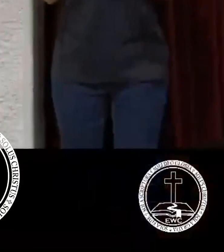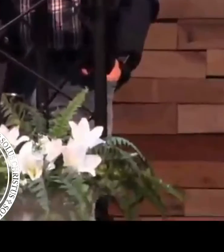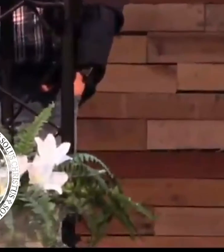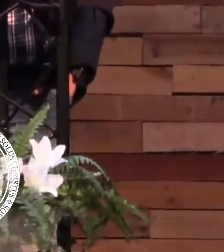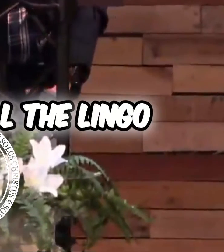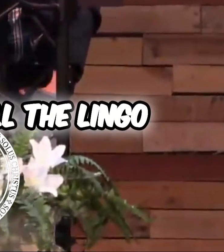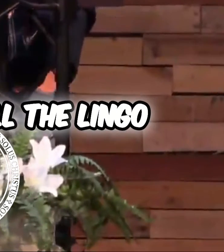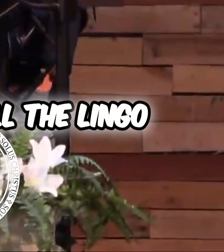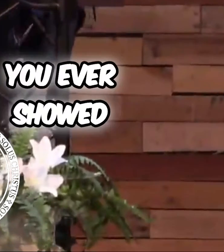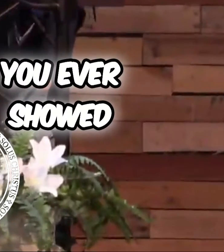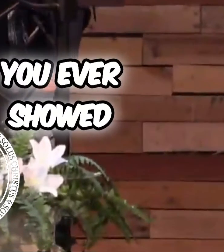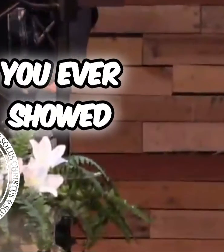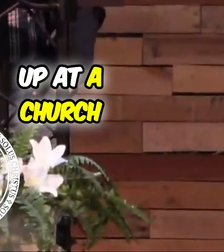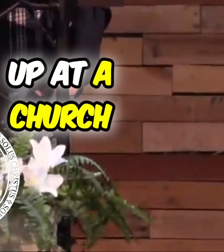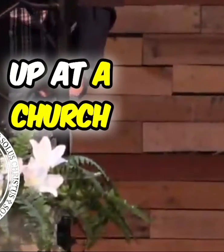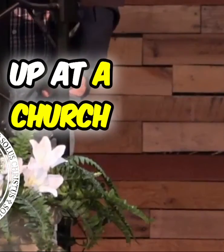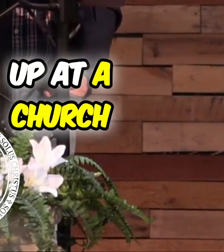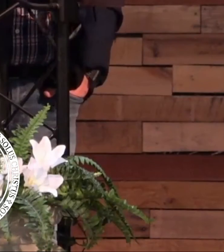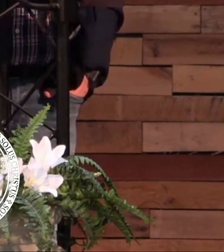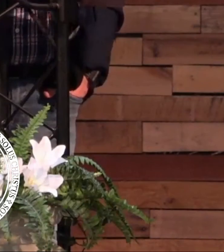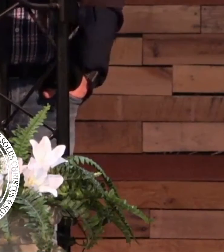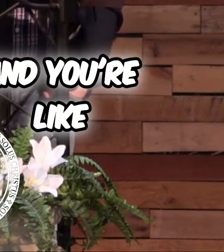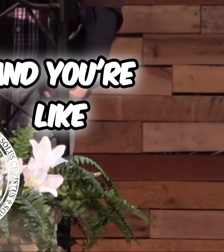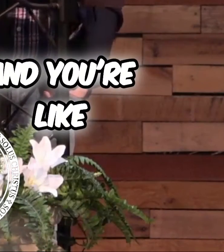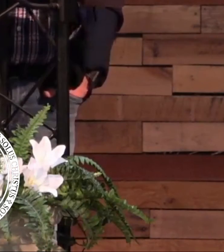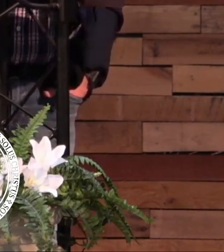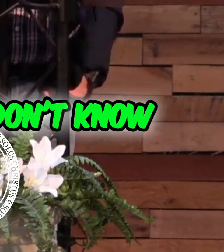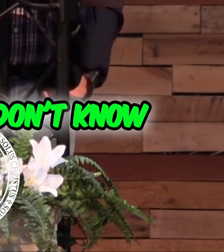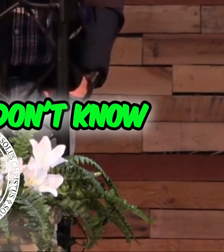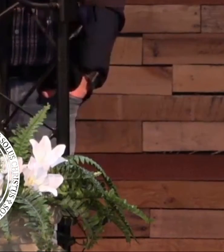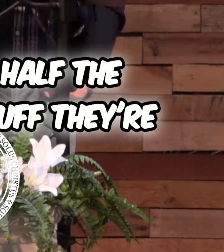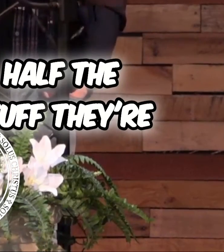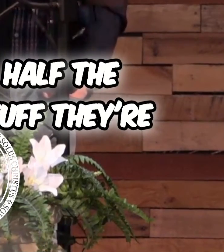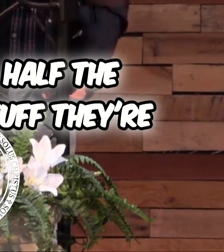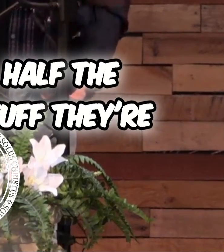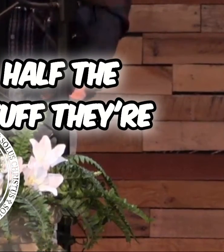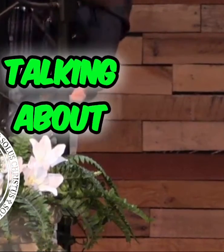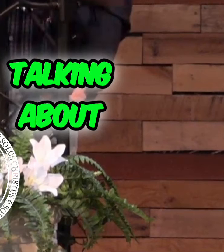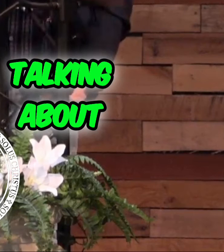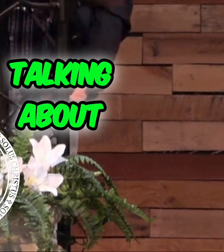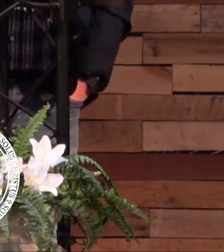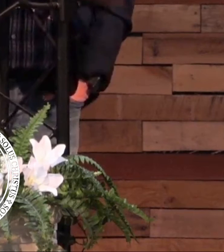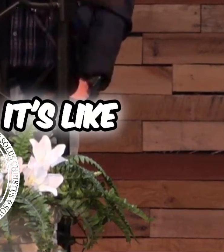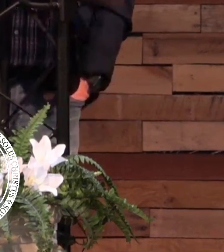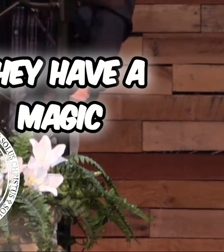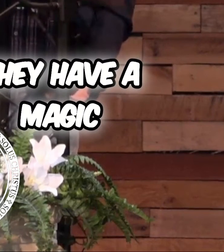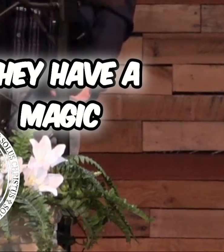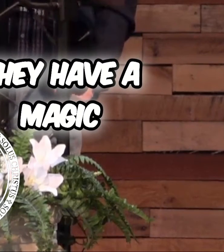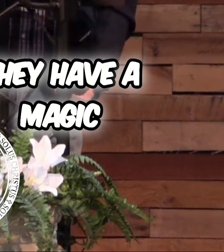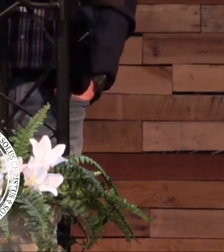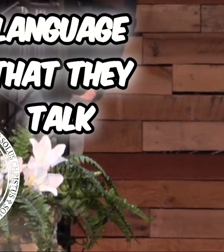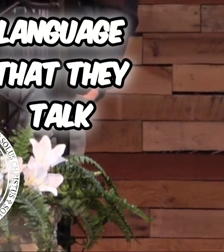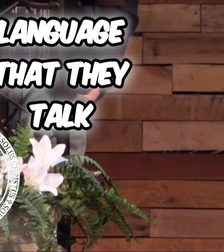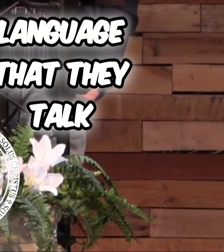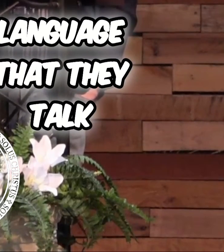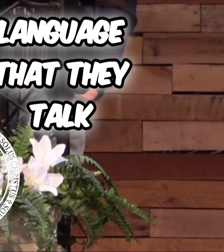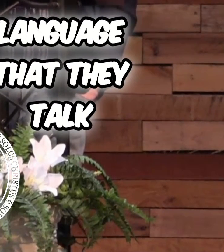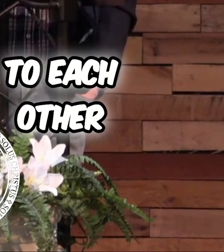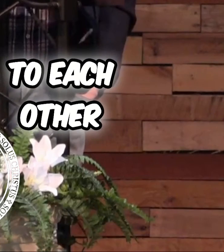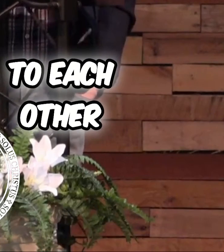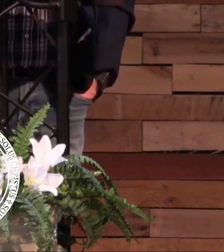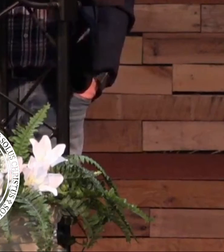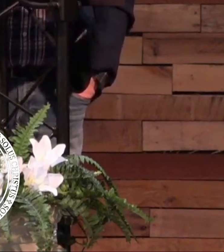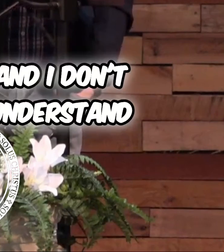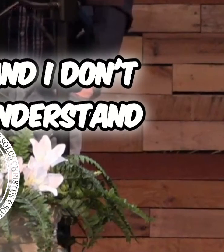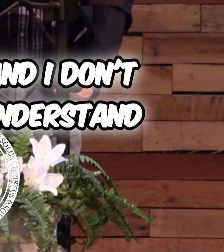maybe didn't know all the lingo. You ever showed up at a church and you're like, I don't know half the stuff they're talking about. It's like they have a magic language that they talk to